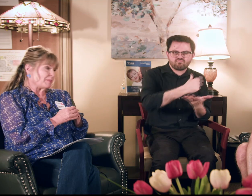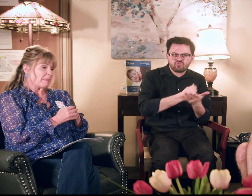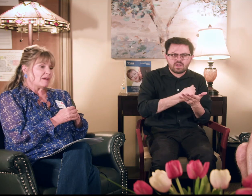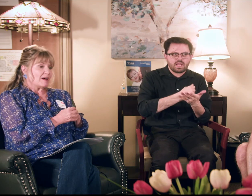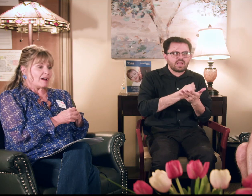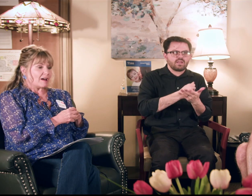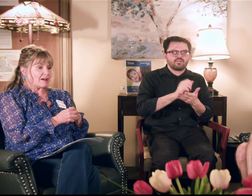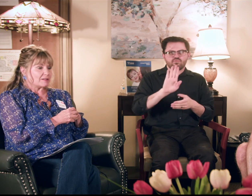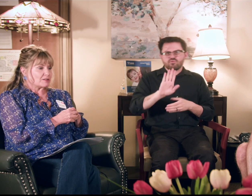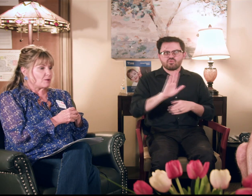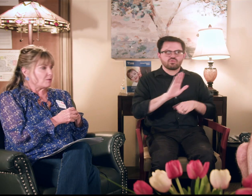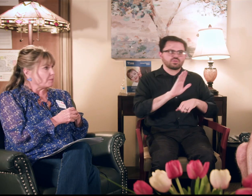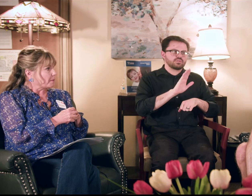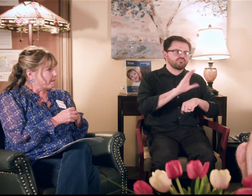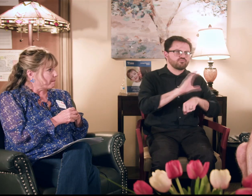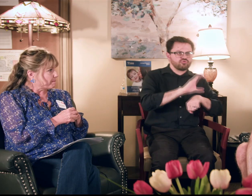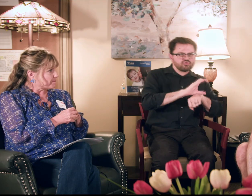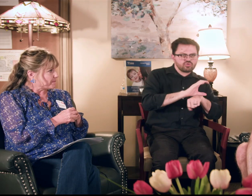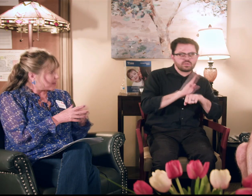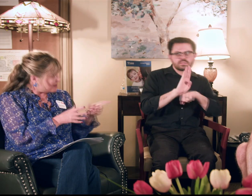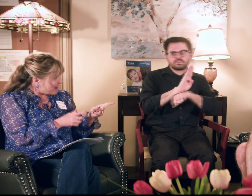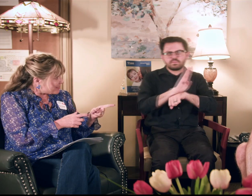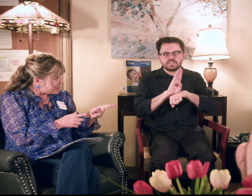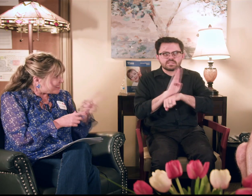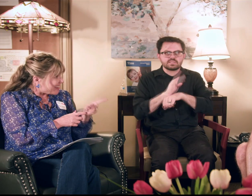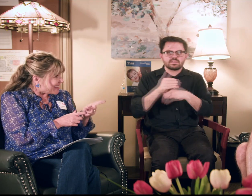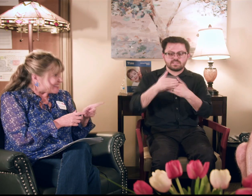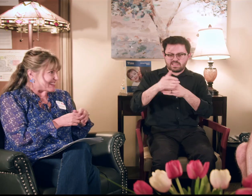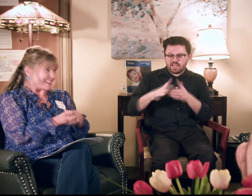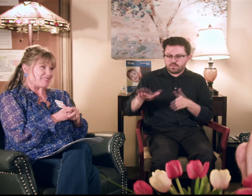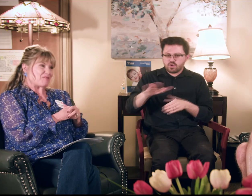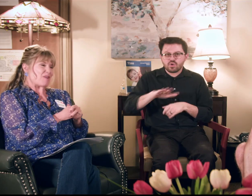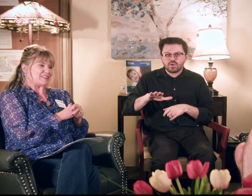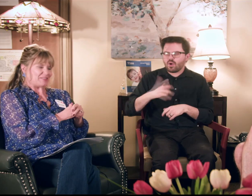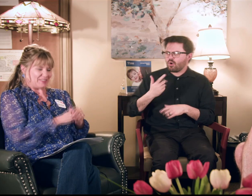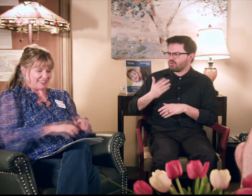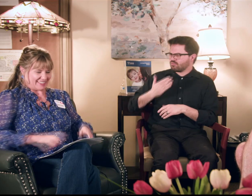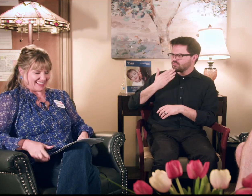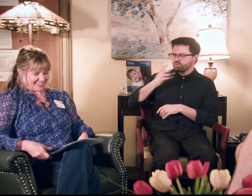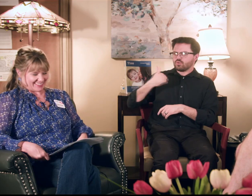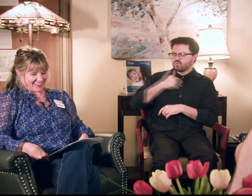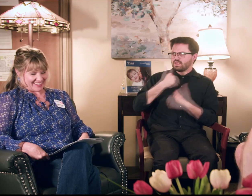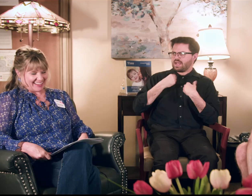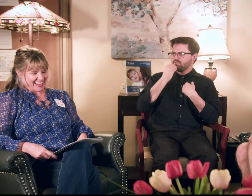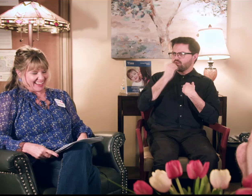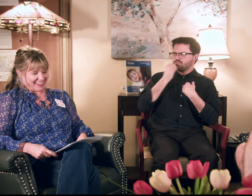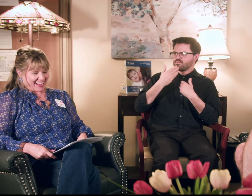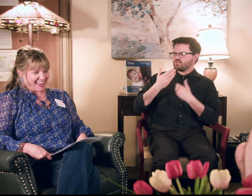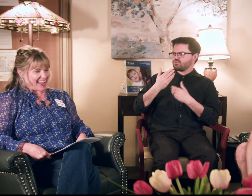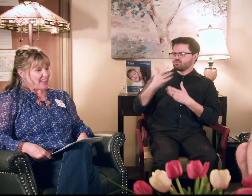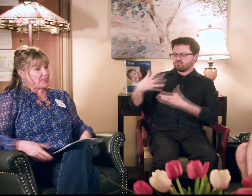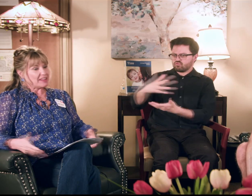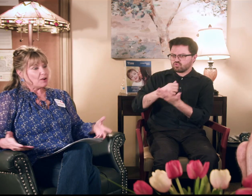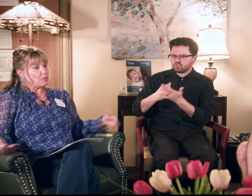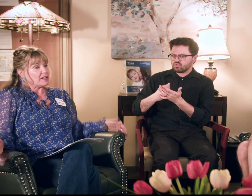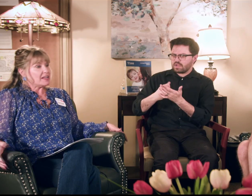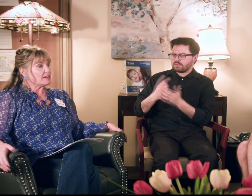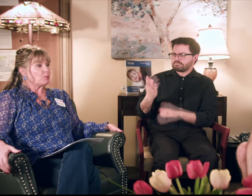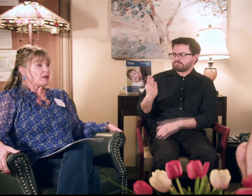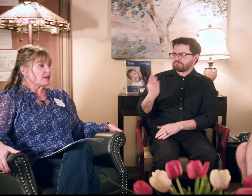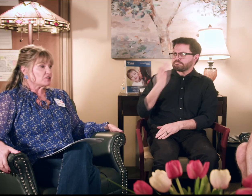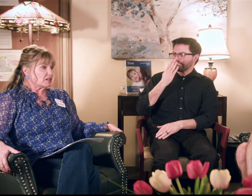neighborhoods do them. So set up for our food drive. Yes, it's I love wonderful. It. So that's great. It matters. Yeah, and